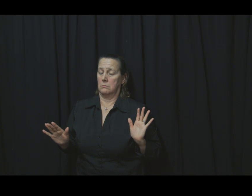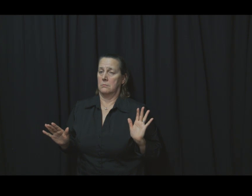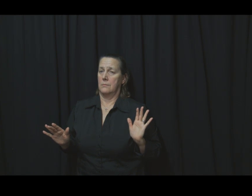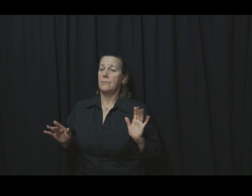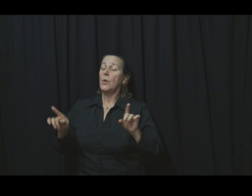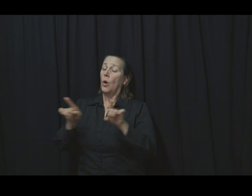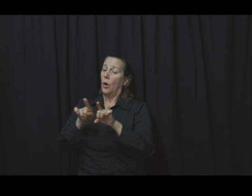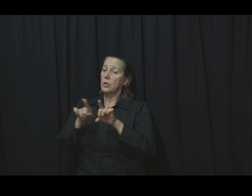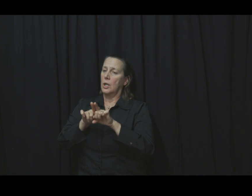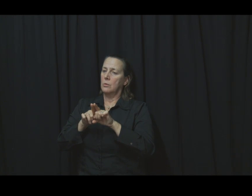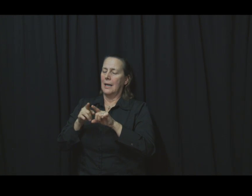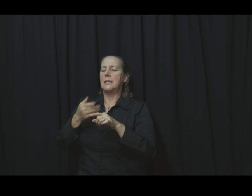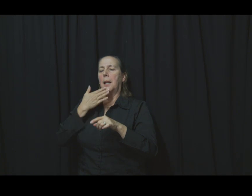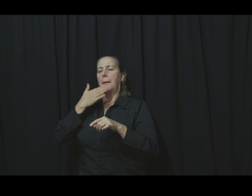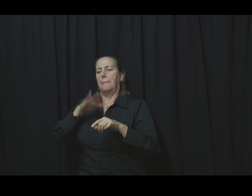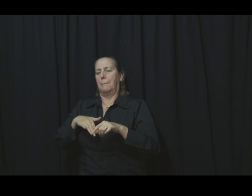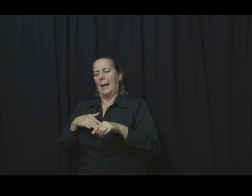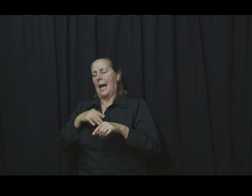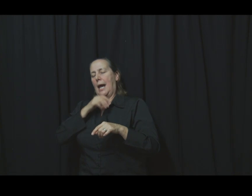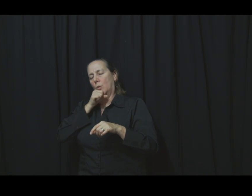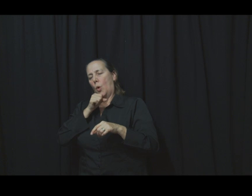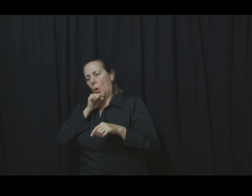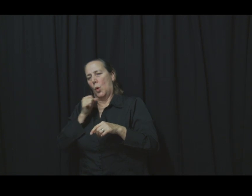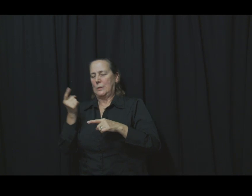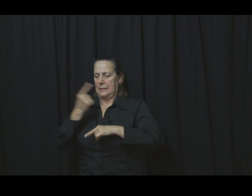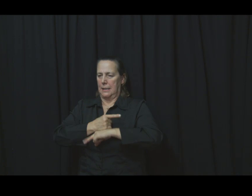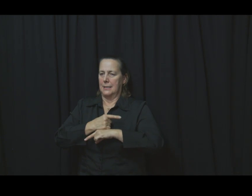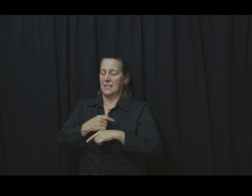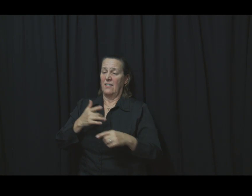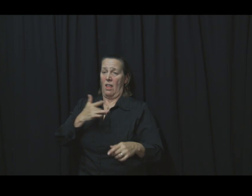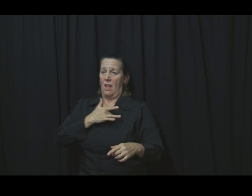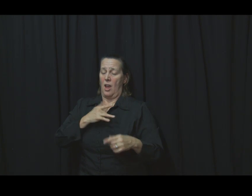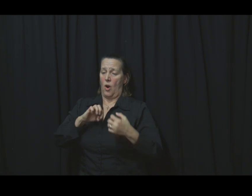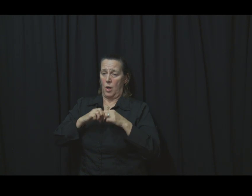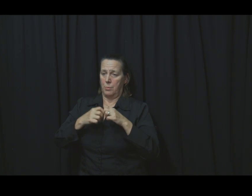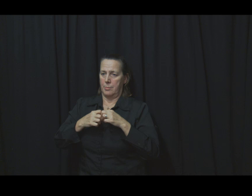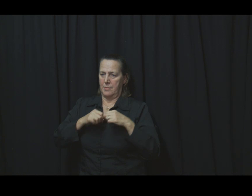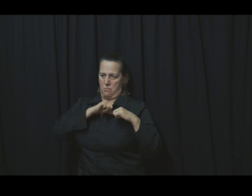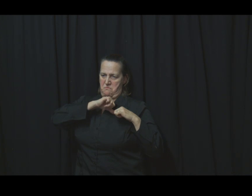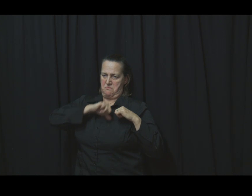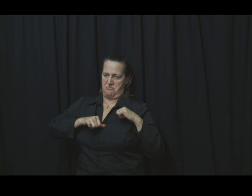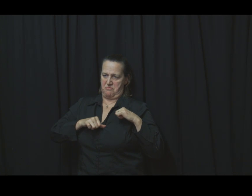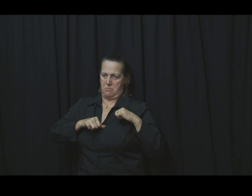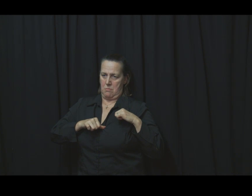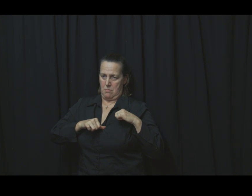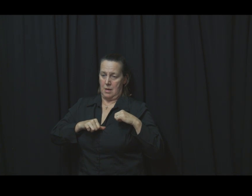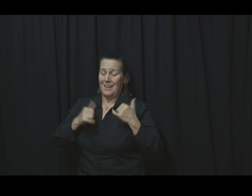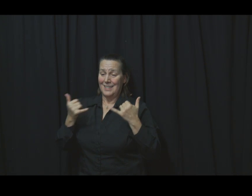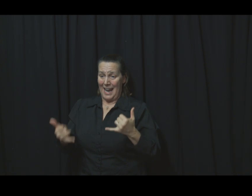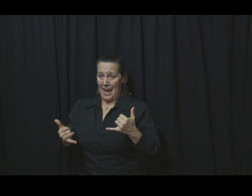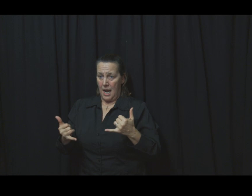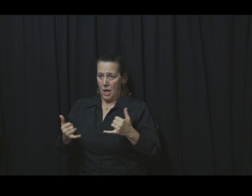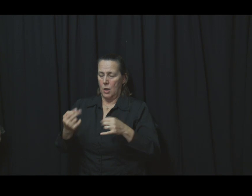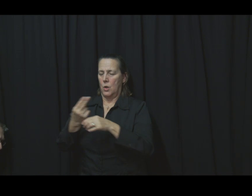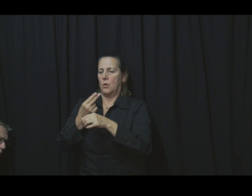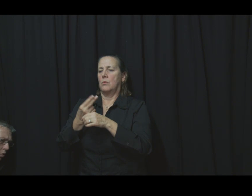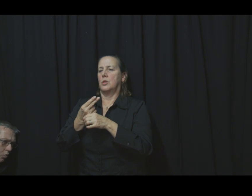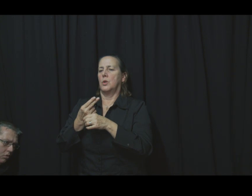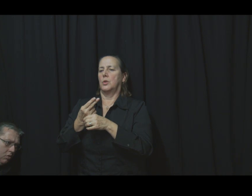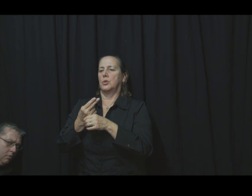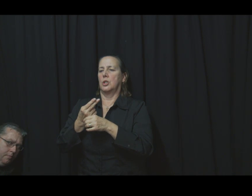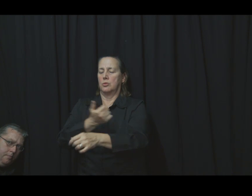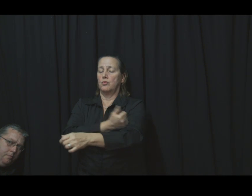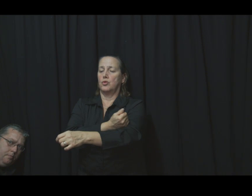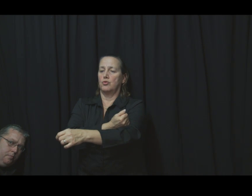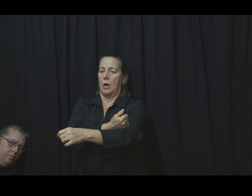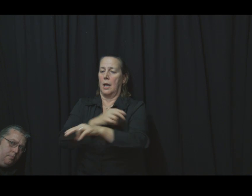old days you had heart problems, they would right away cut you open. Now we use a drug based on